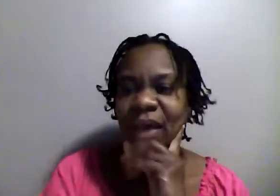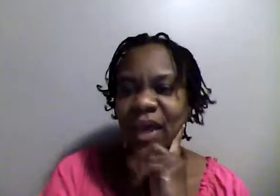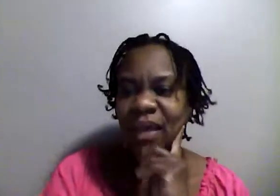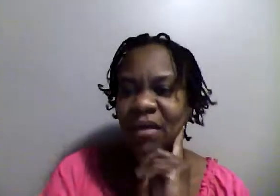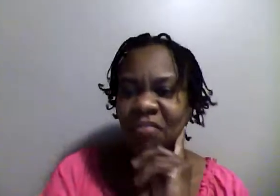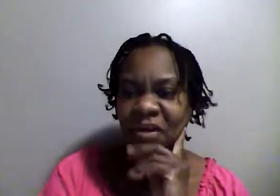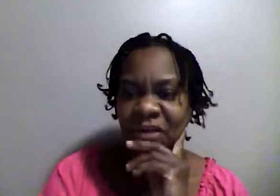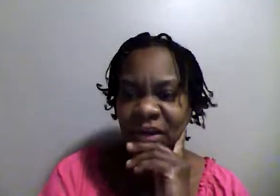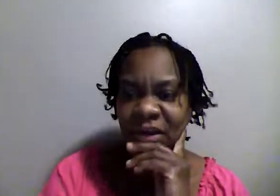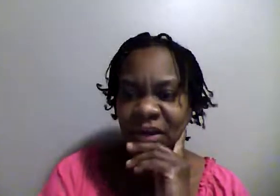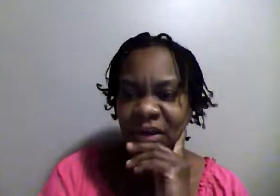Okay, yeah,